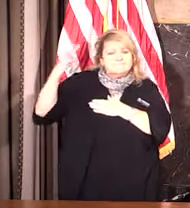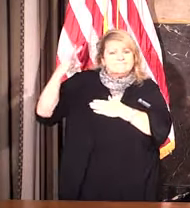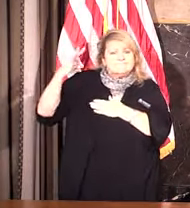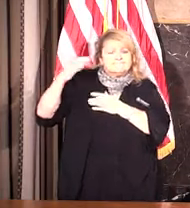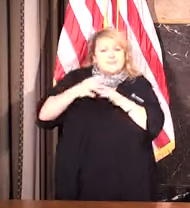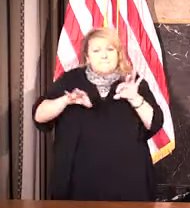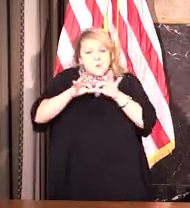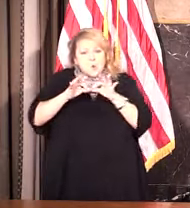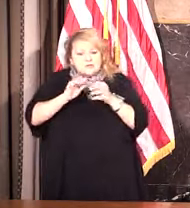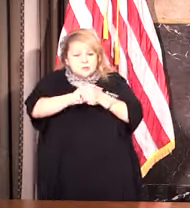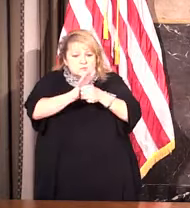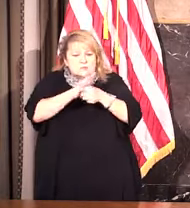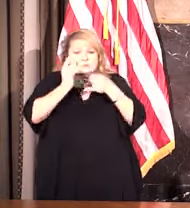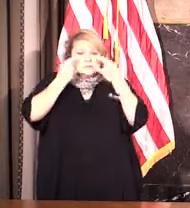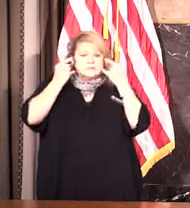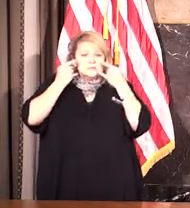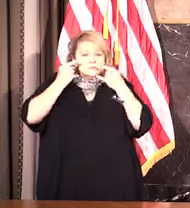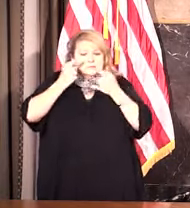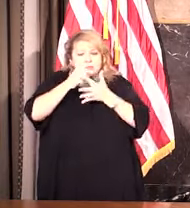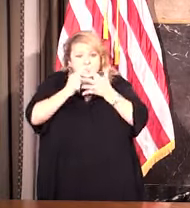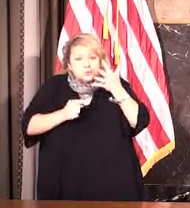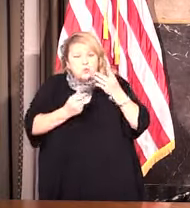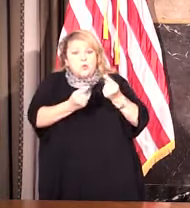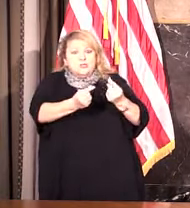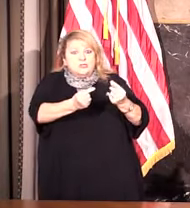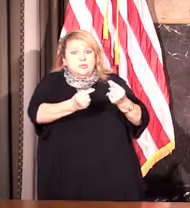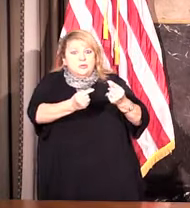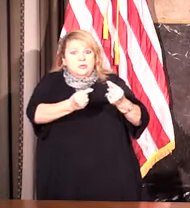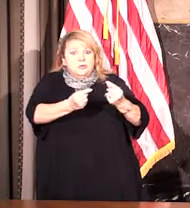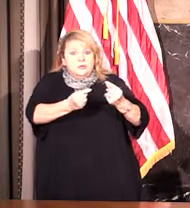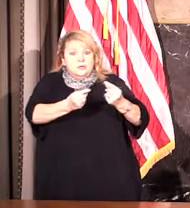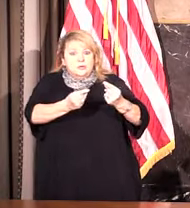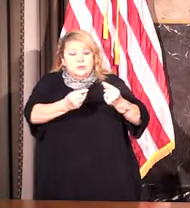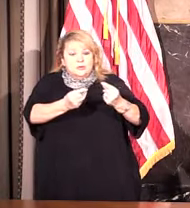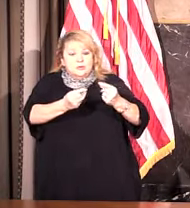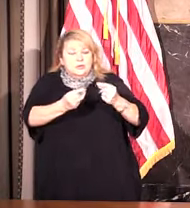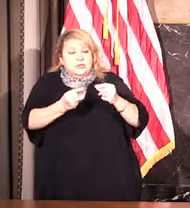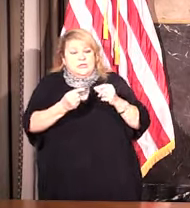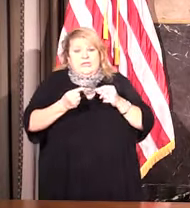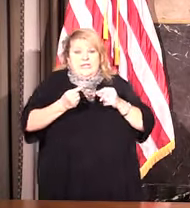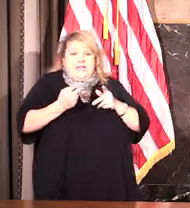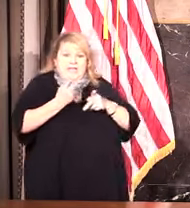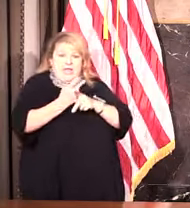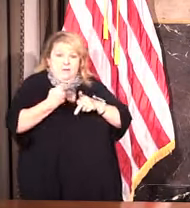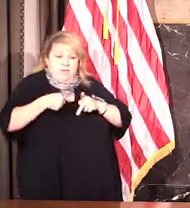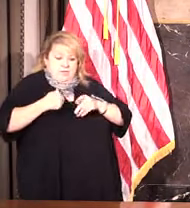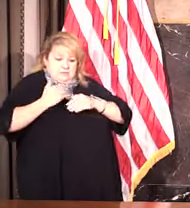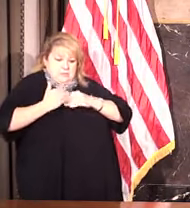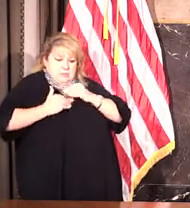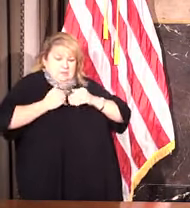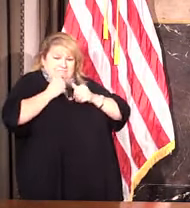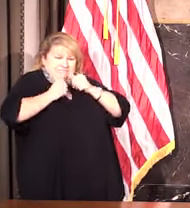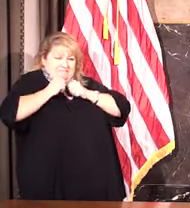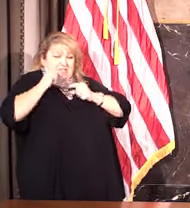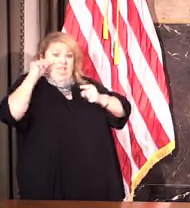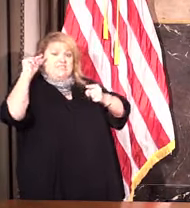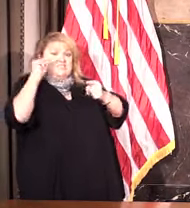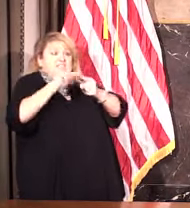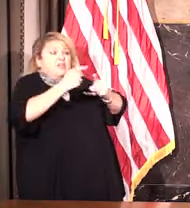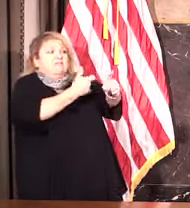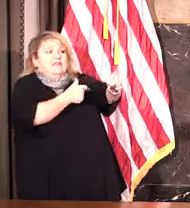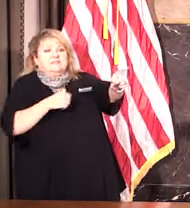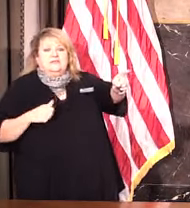mitigation measures that will allow us to get to the vaccine. They call it a bridge to the vaccine. That once we get there, I have